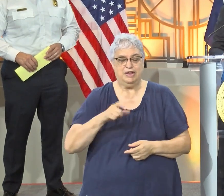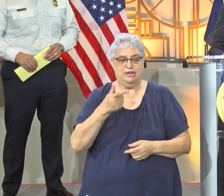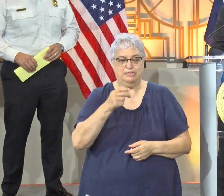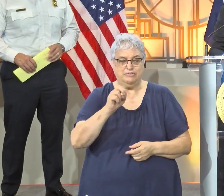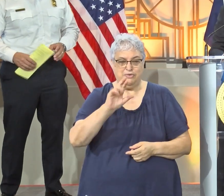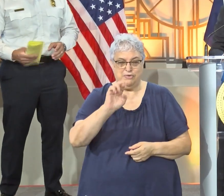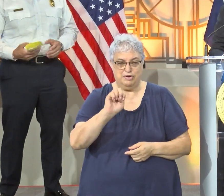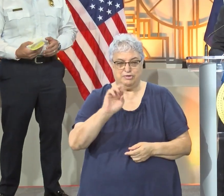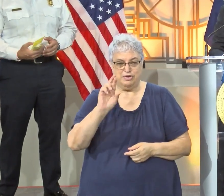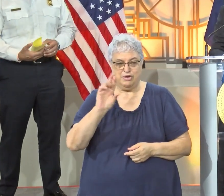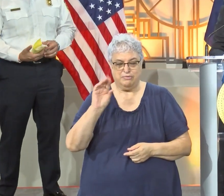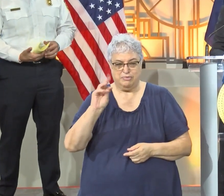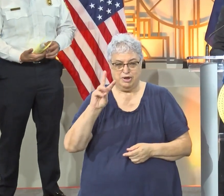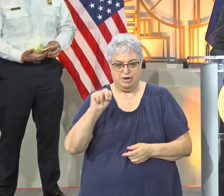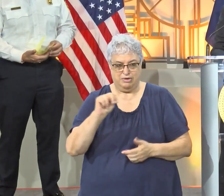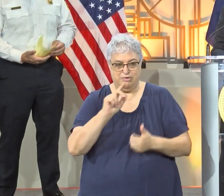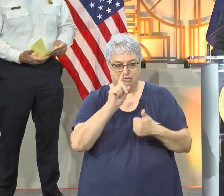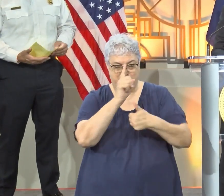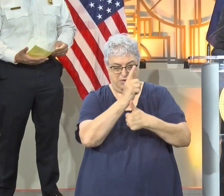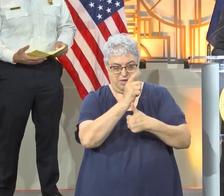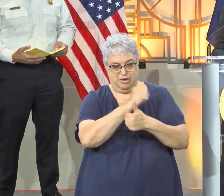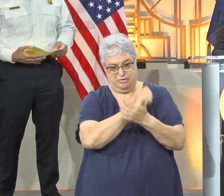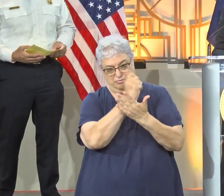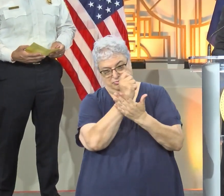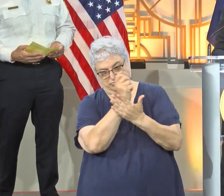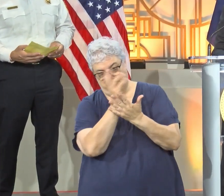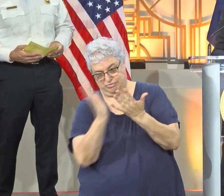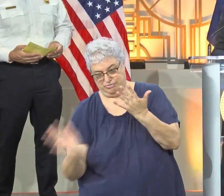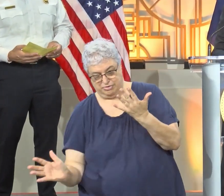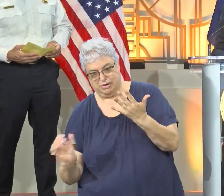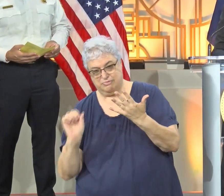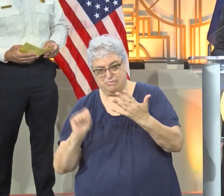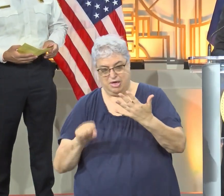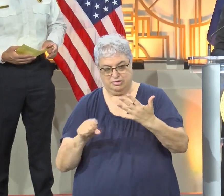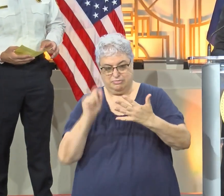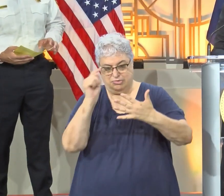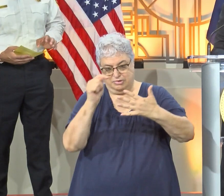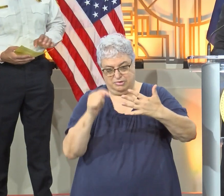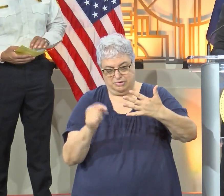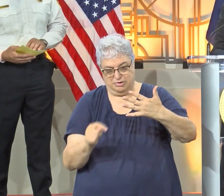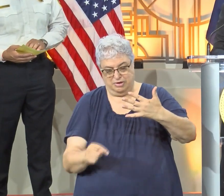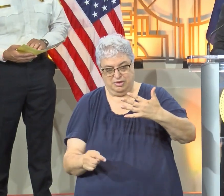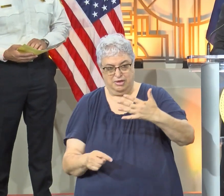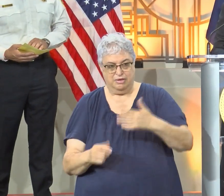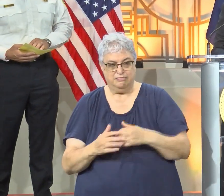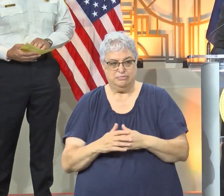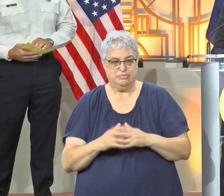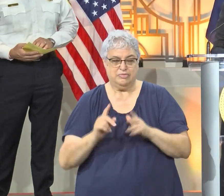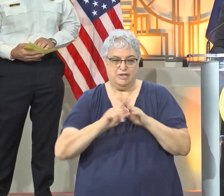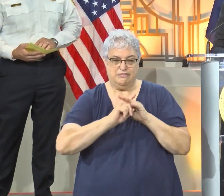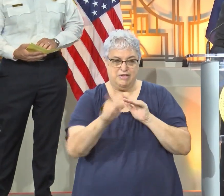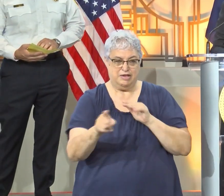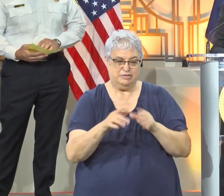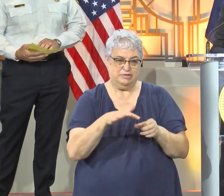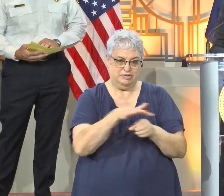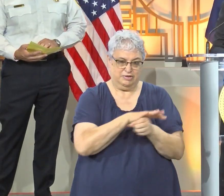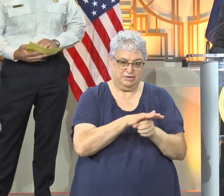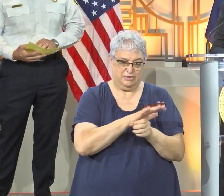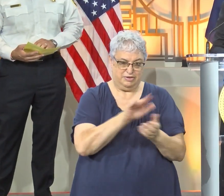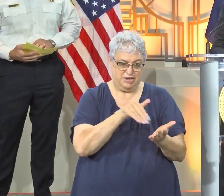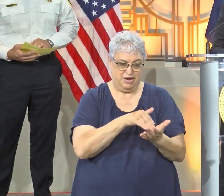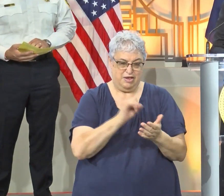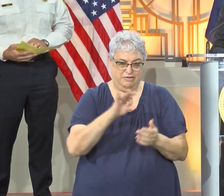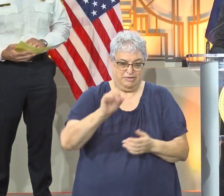Brown will be one of our staging areas, like an evacuation hub, so to speak,